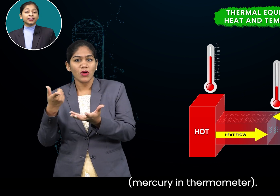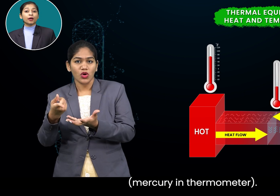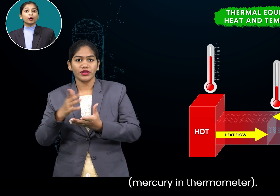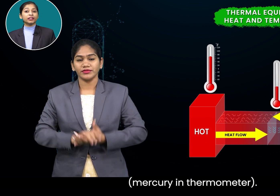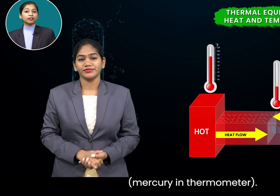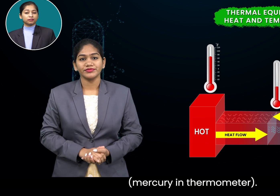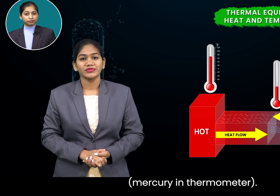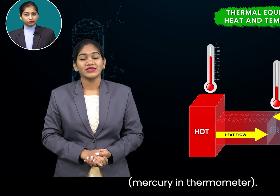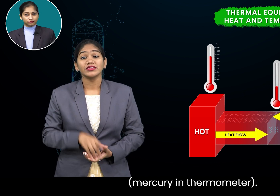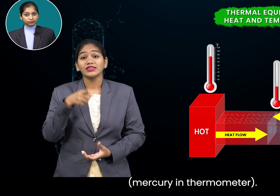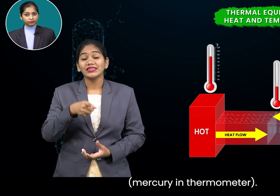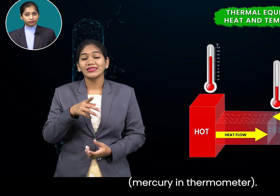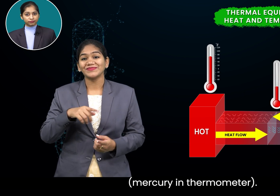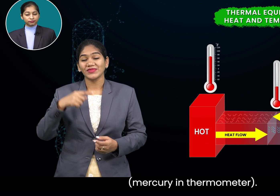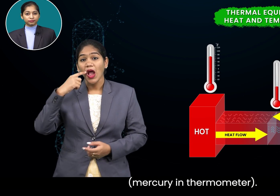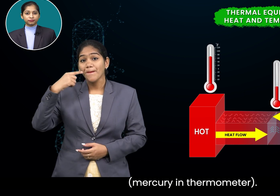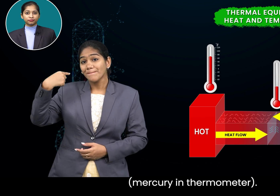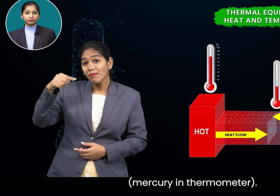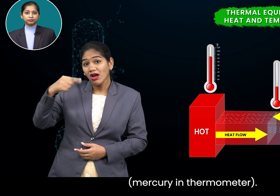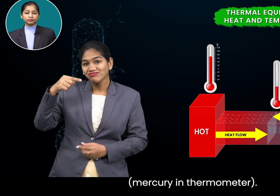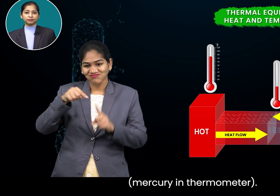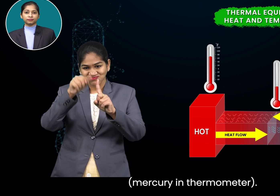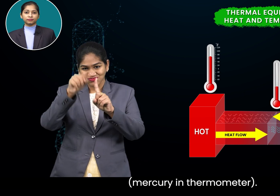Mercury in thermometer.